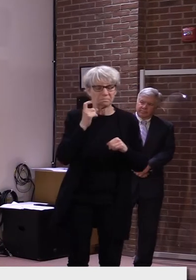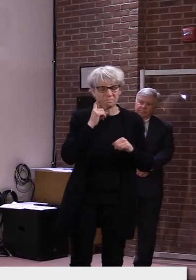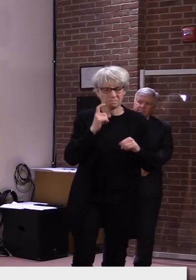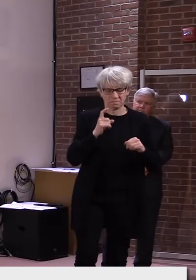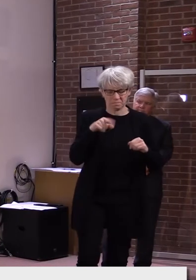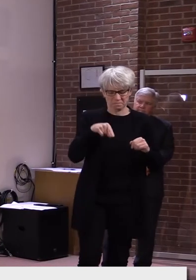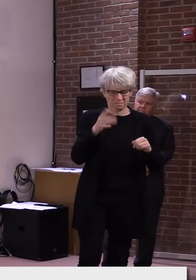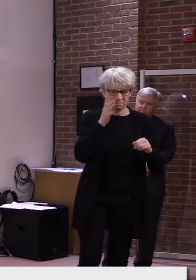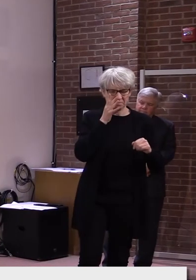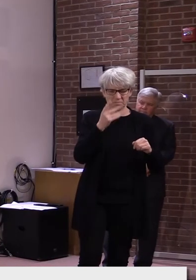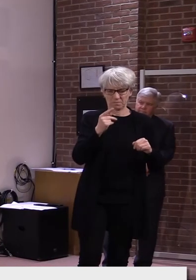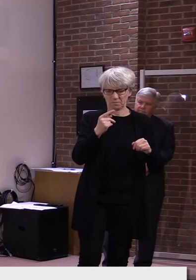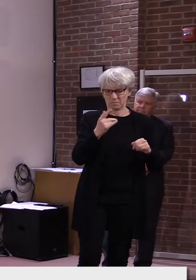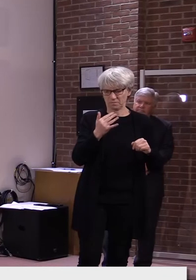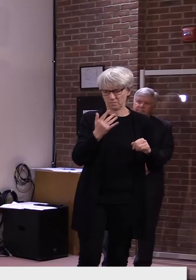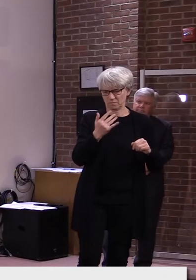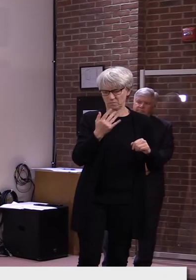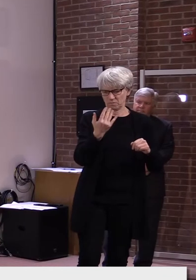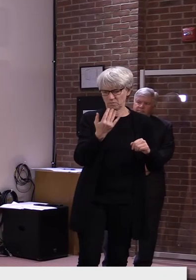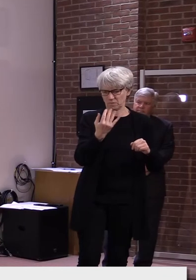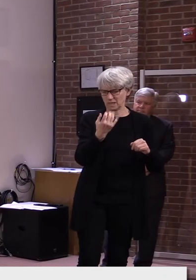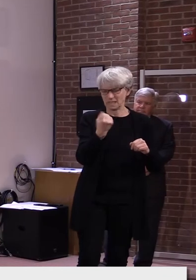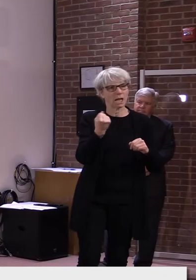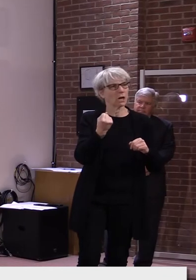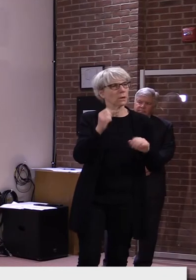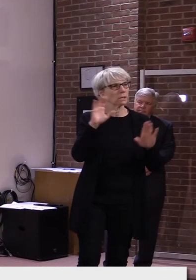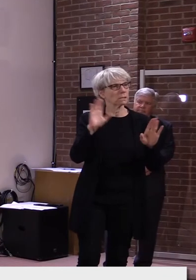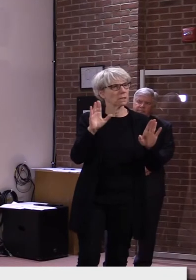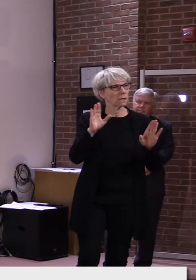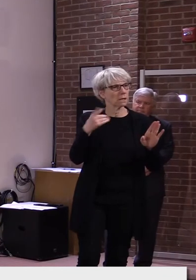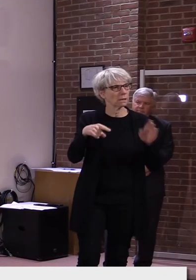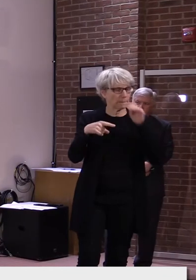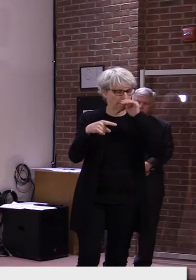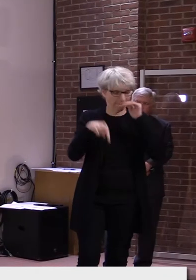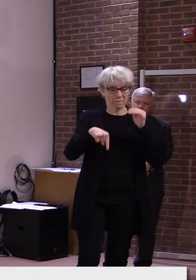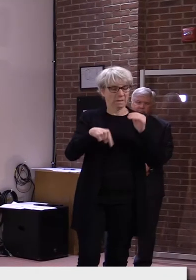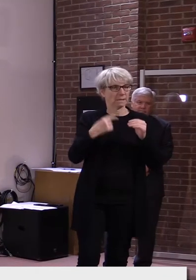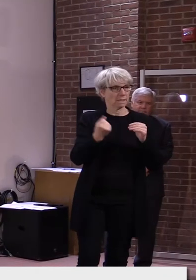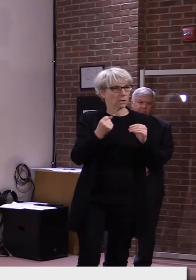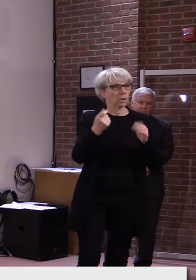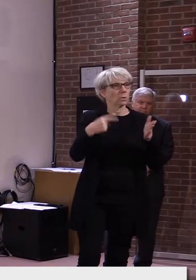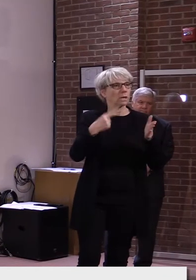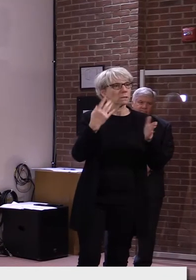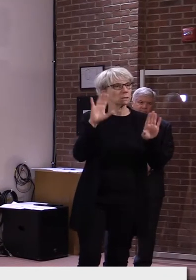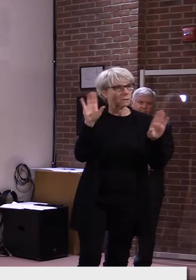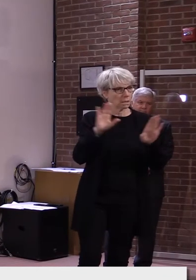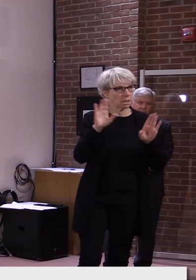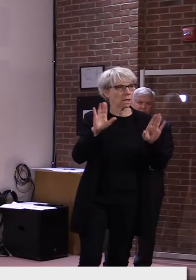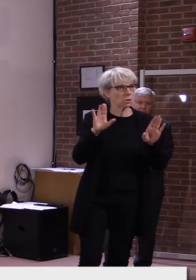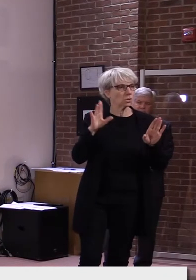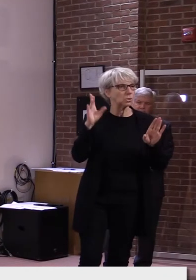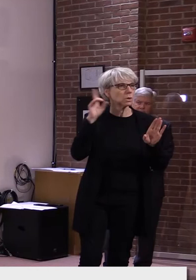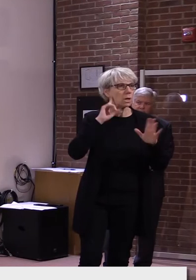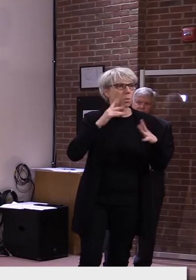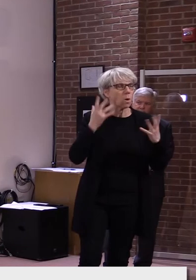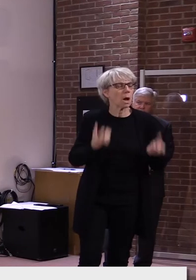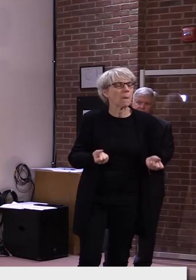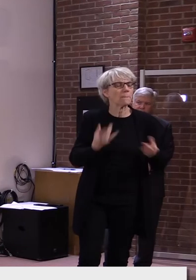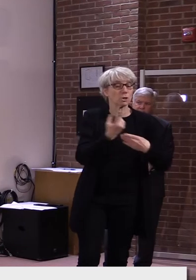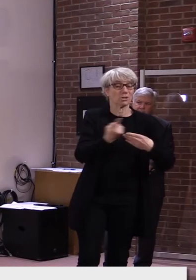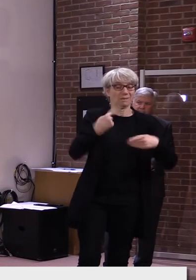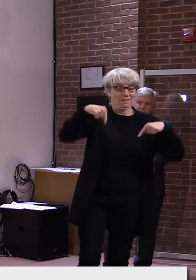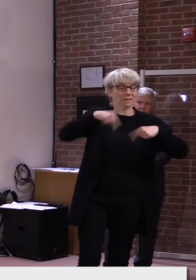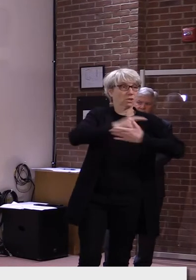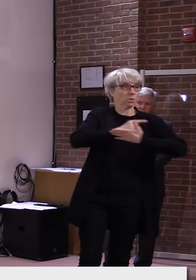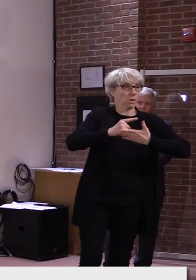should, or by Saturday or Sunday of next week, we'll know what it did, you know, up until Monday. But I